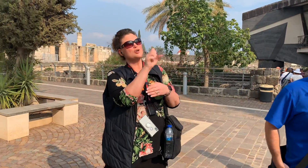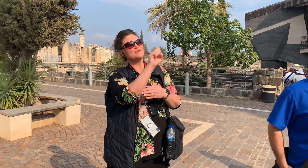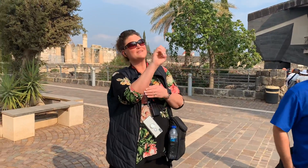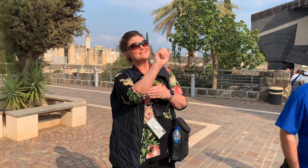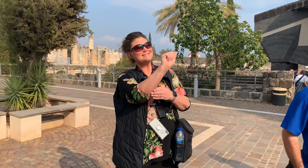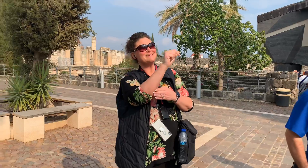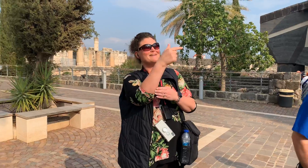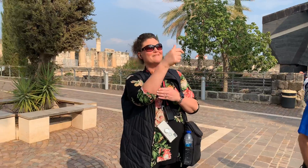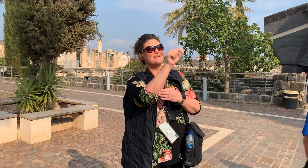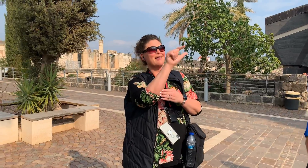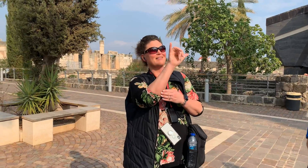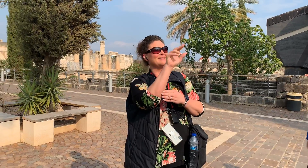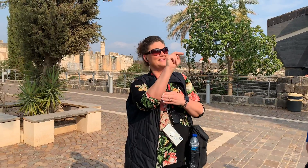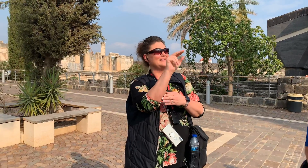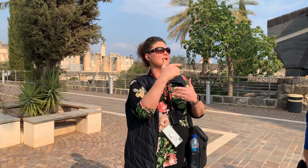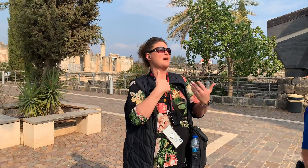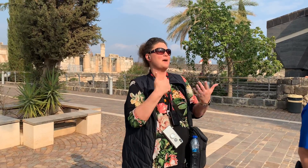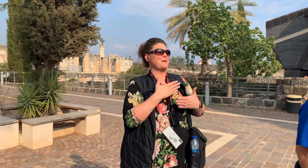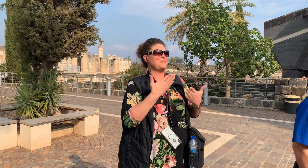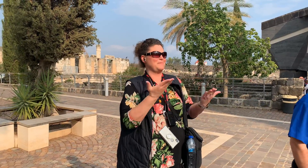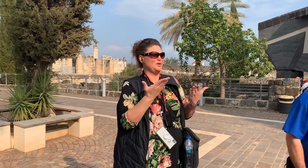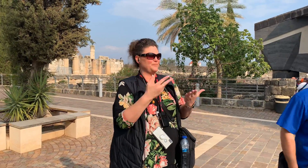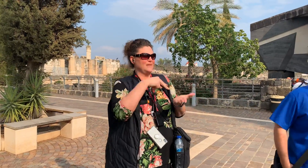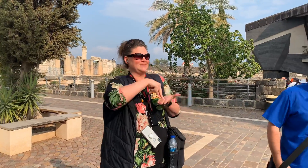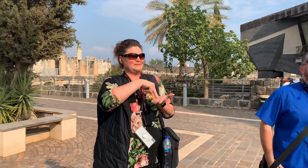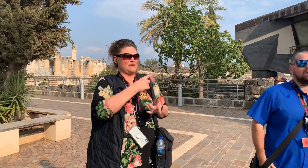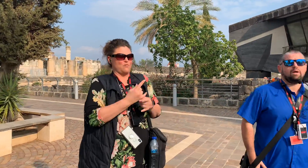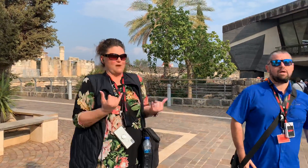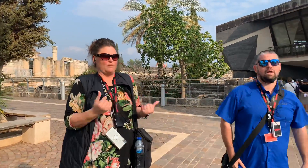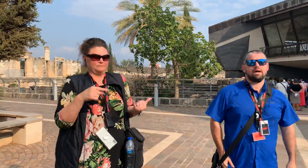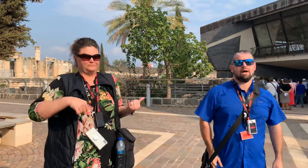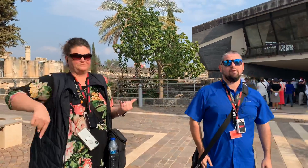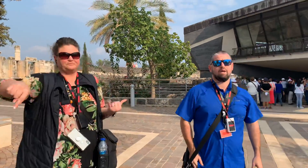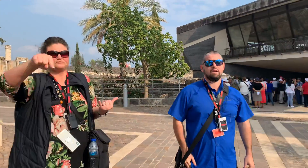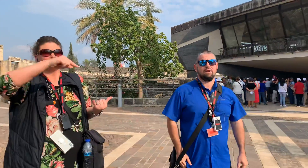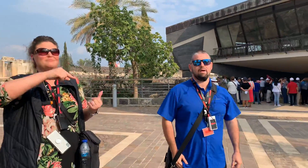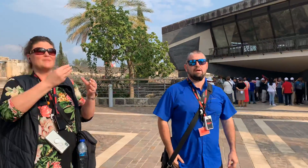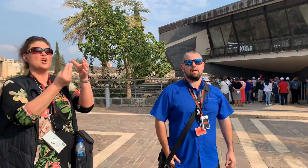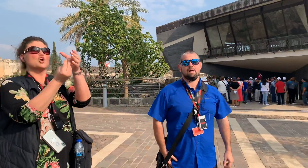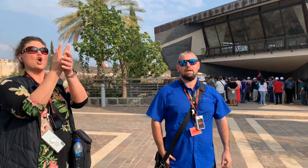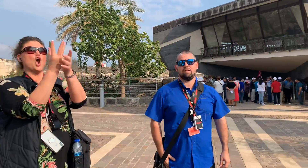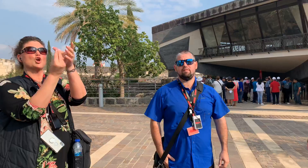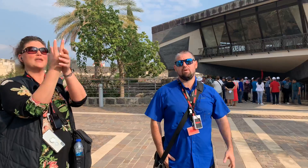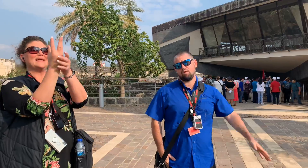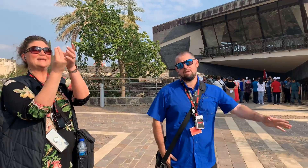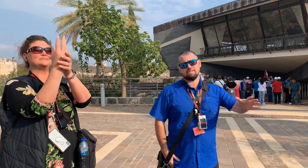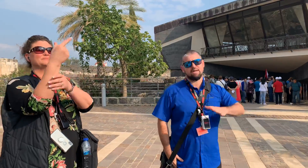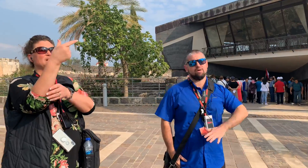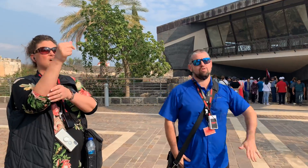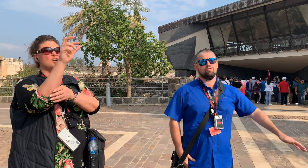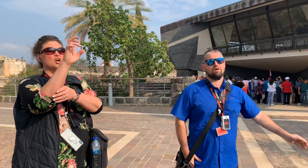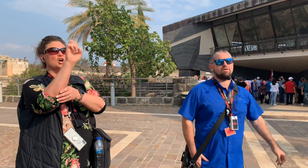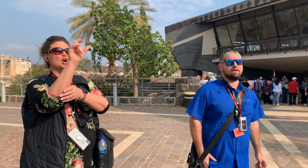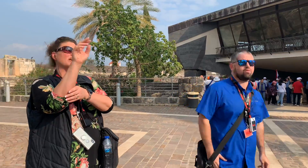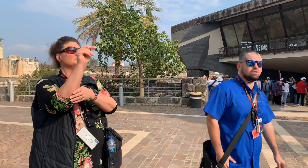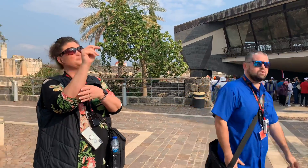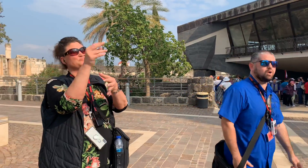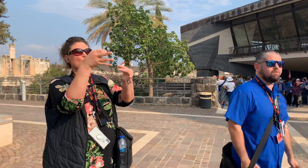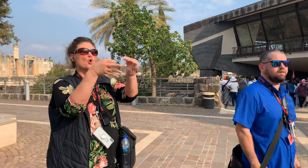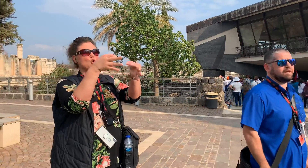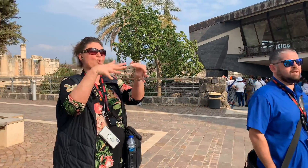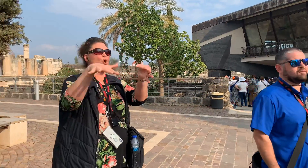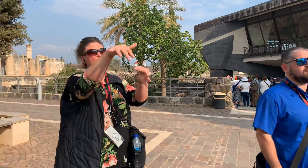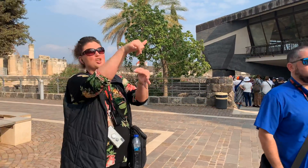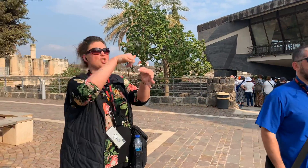I'm very happy to be here with you. We're standing right now in a garden or let's say in a courtyard that